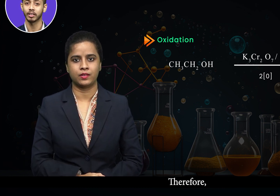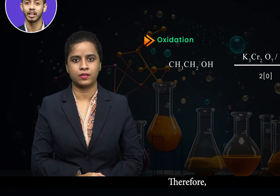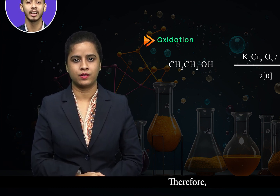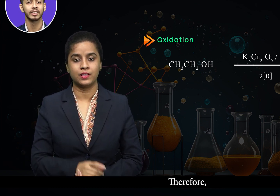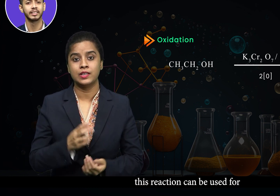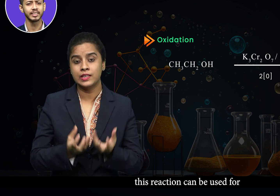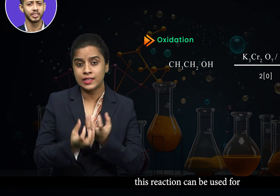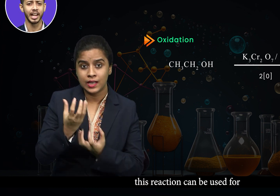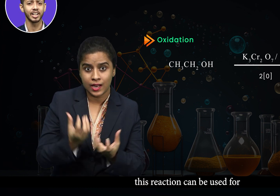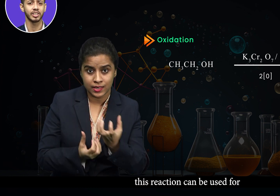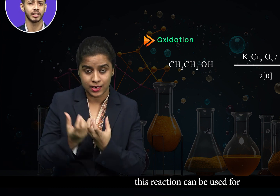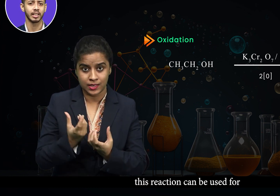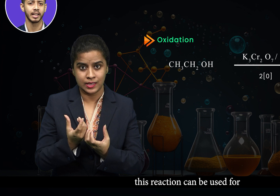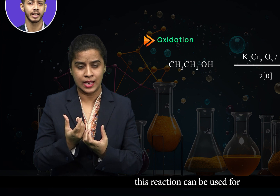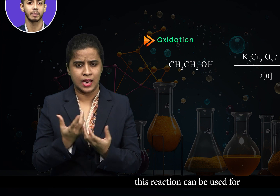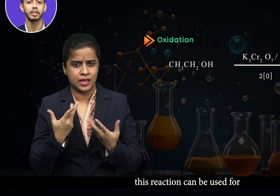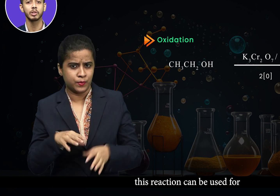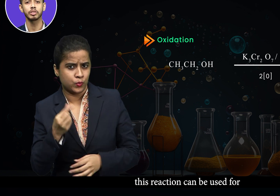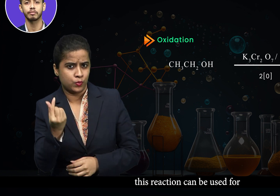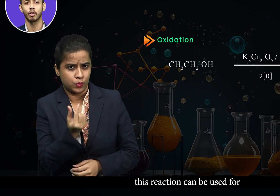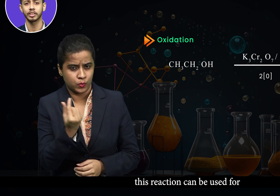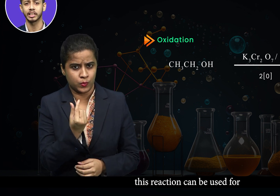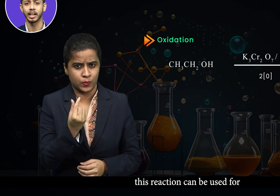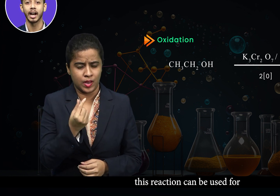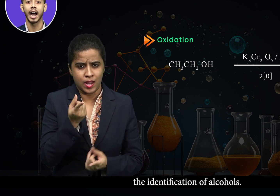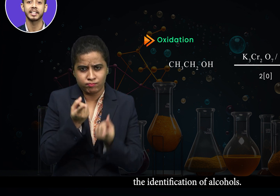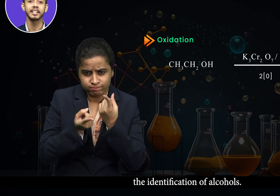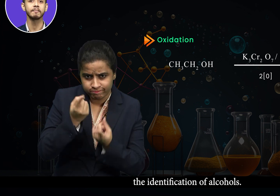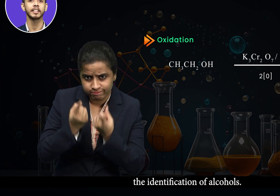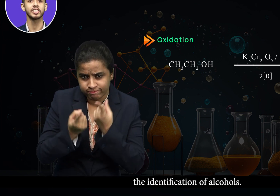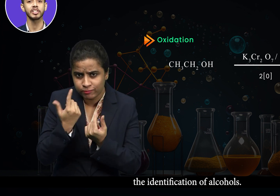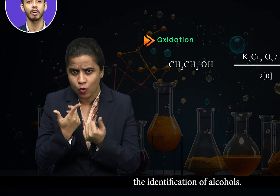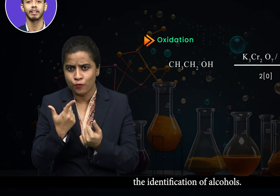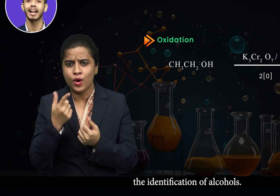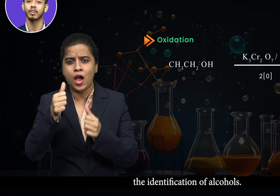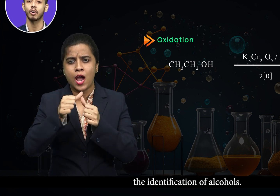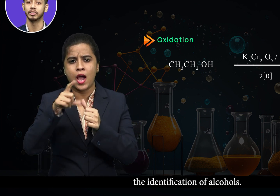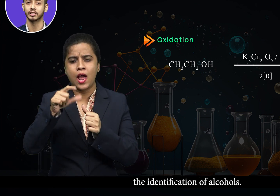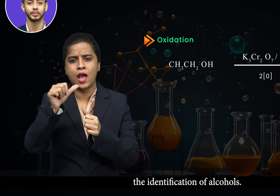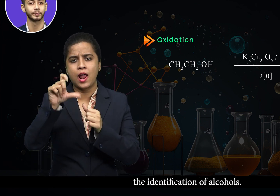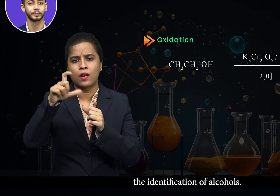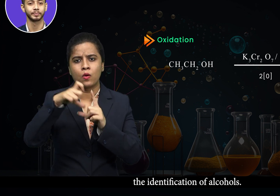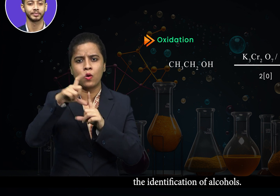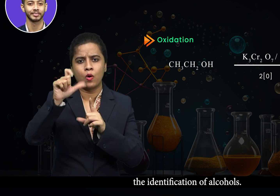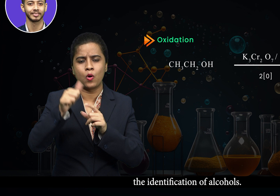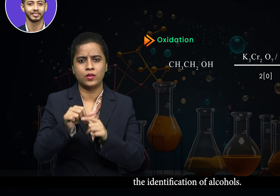Therefore, this reaction can be used for the identification of alcohols.